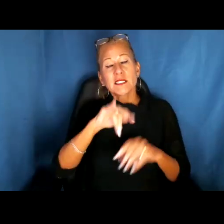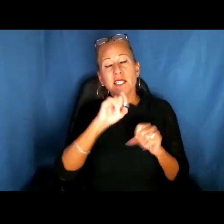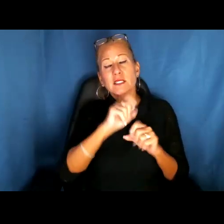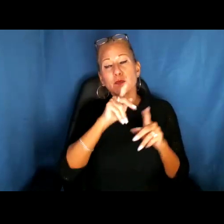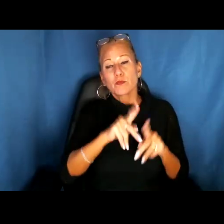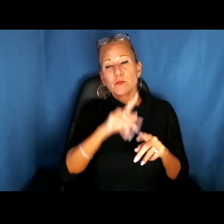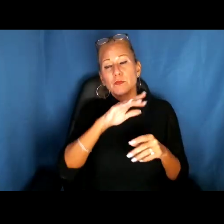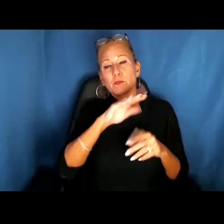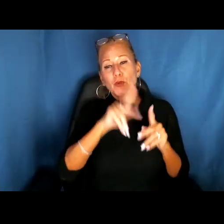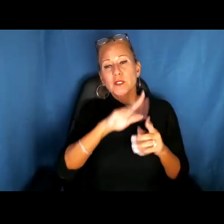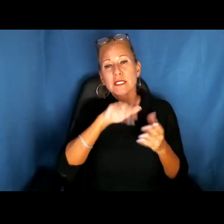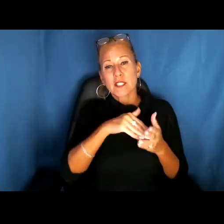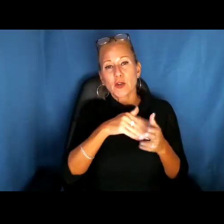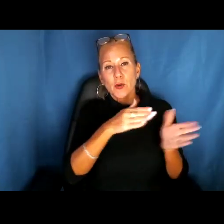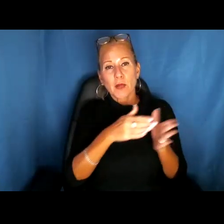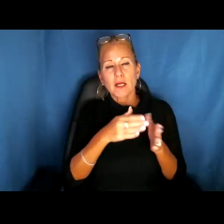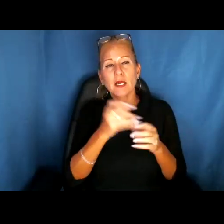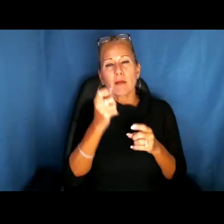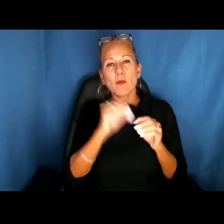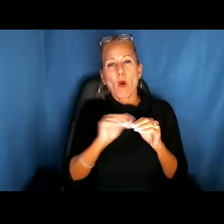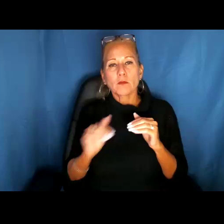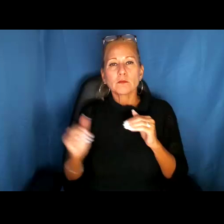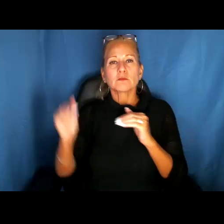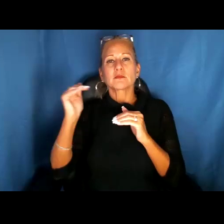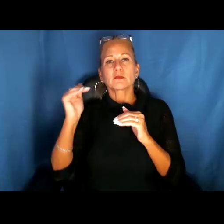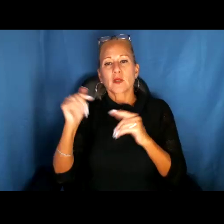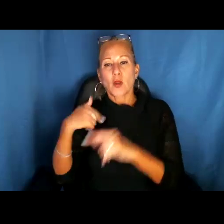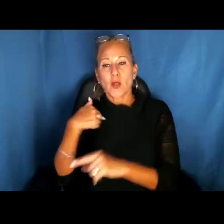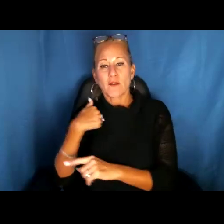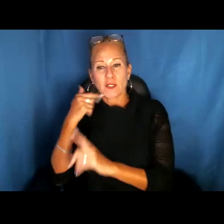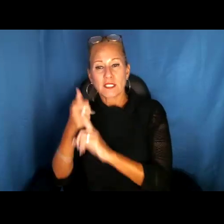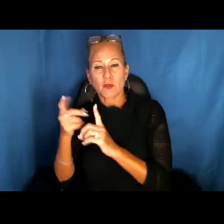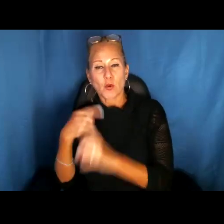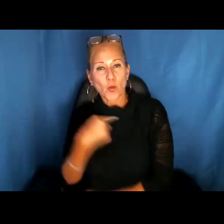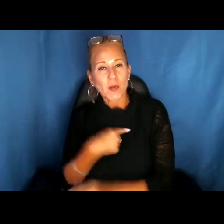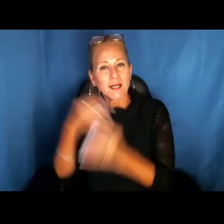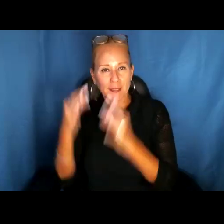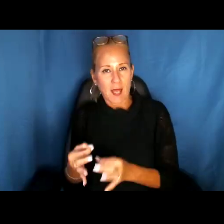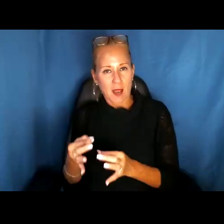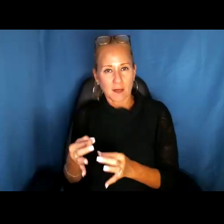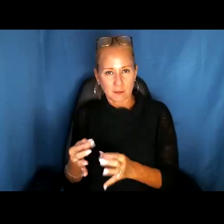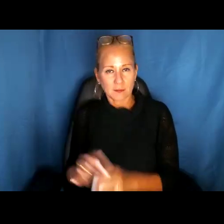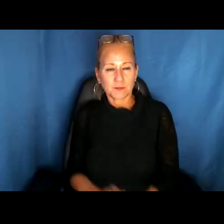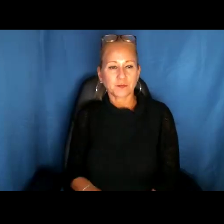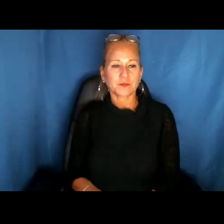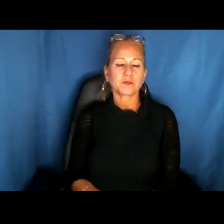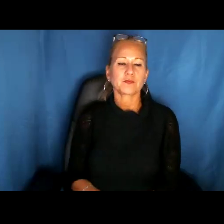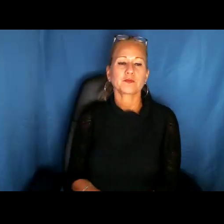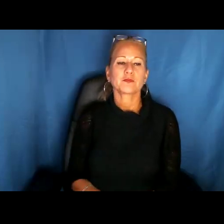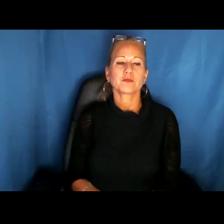like one step further. We are the deciders of our fate, no one else. Next slide.